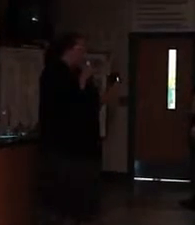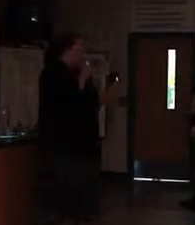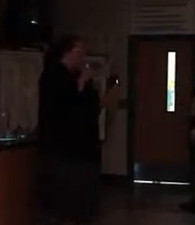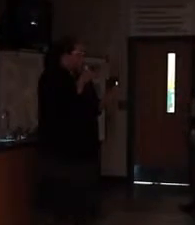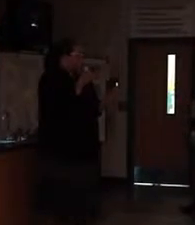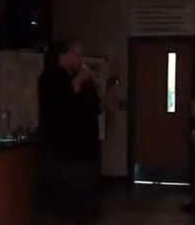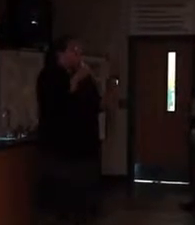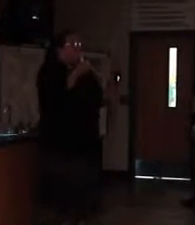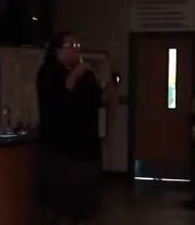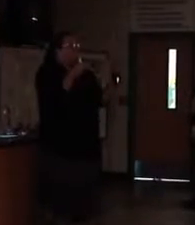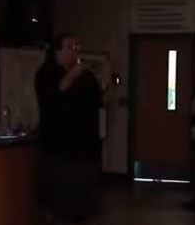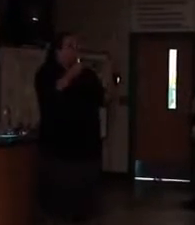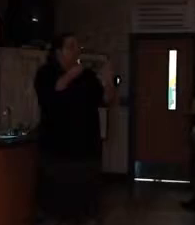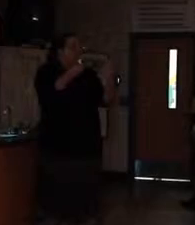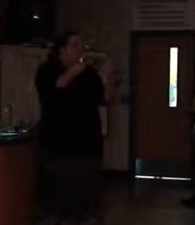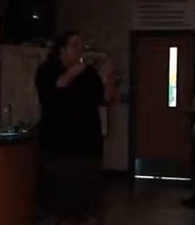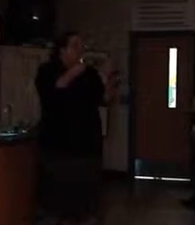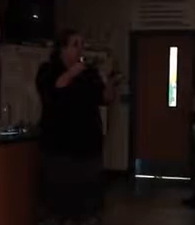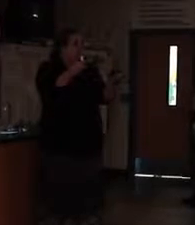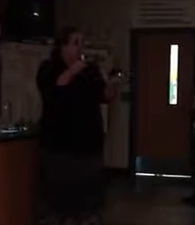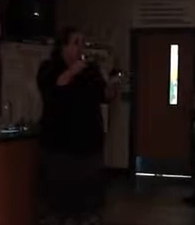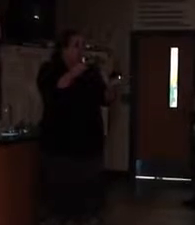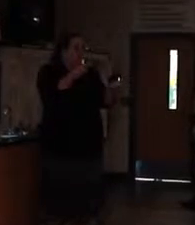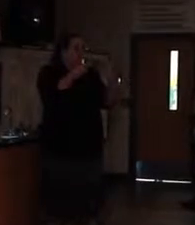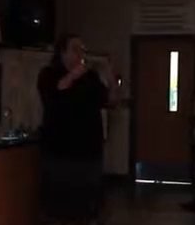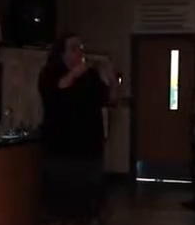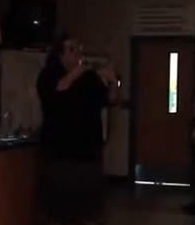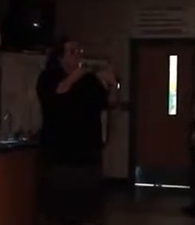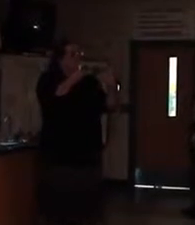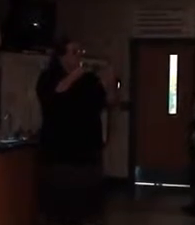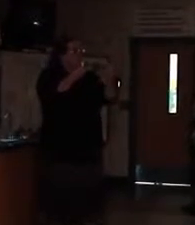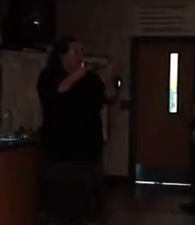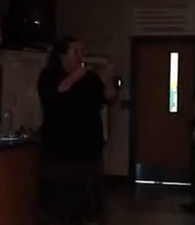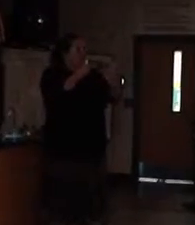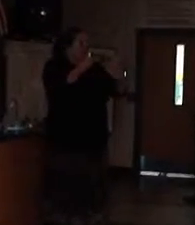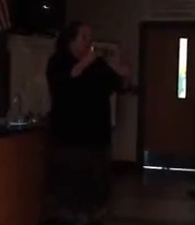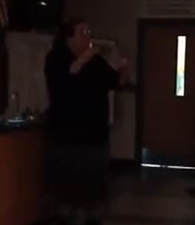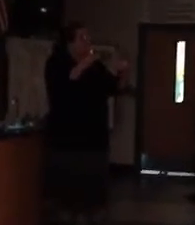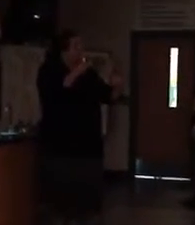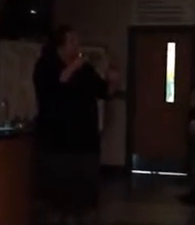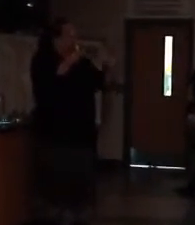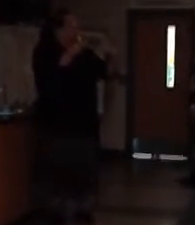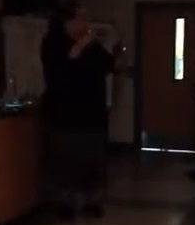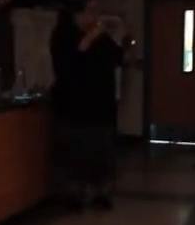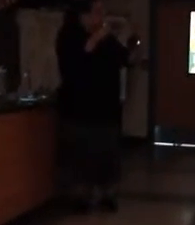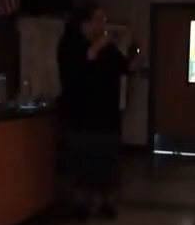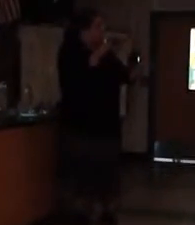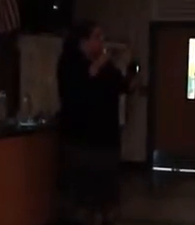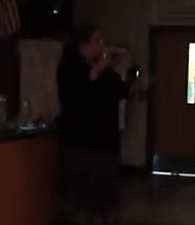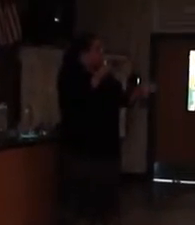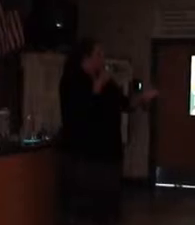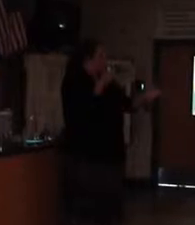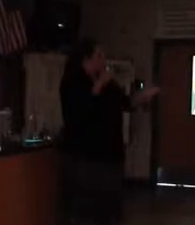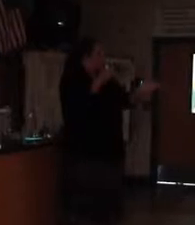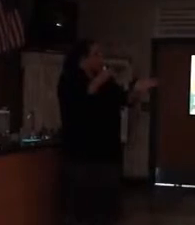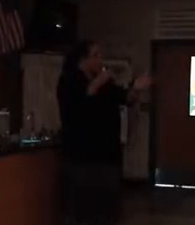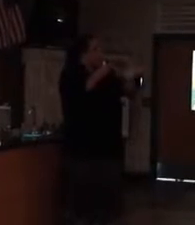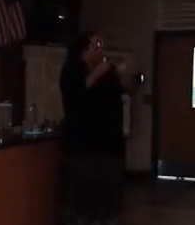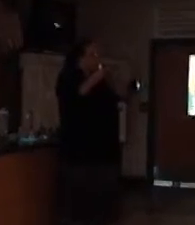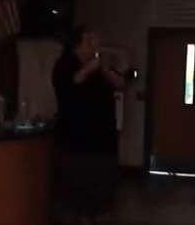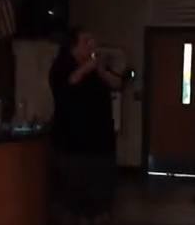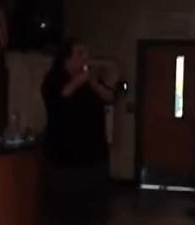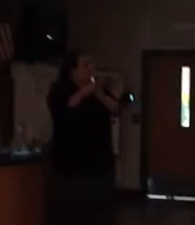do. So if you see a 4 for a grade, or a 5, your child is progressing and growing, and we're hoping that as they